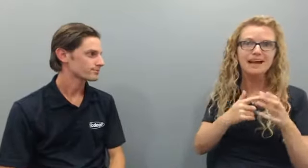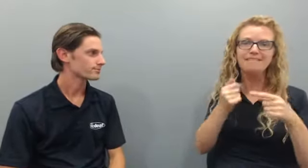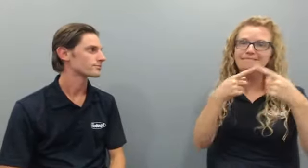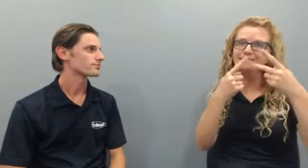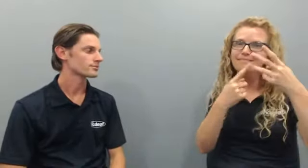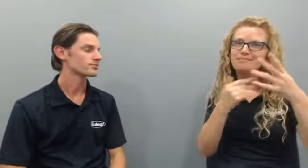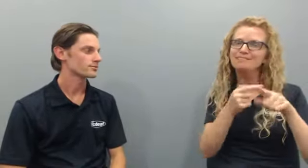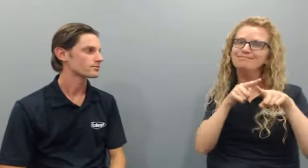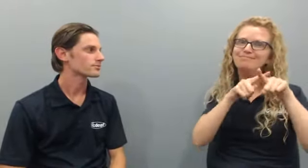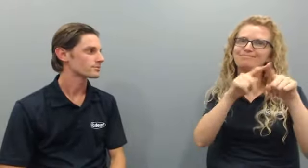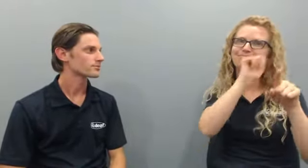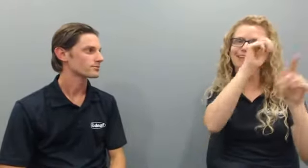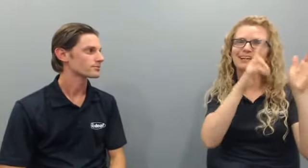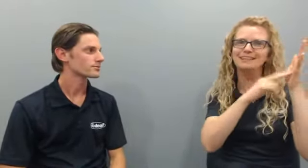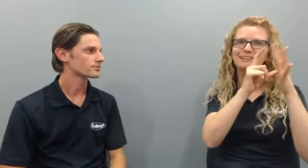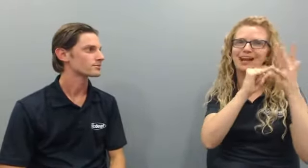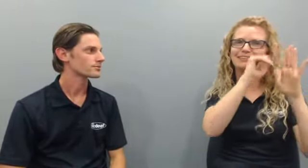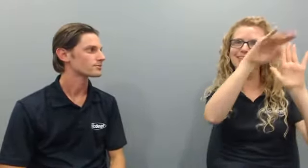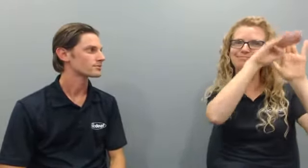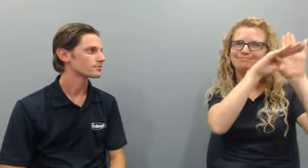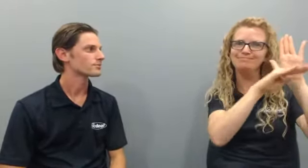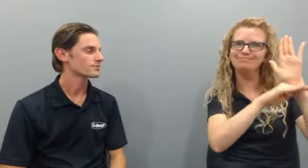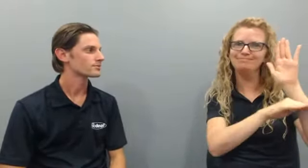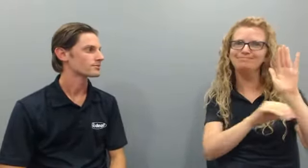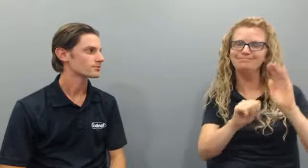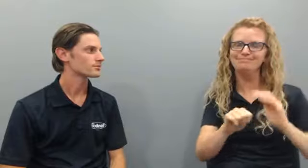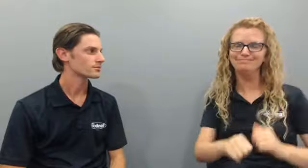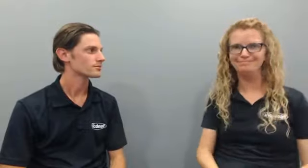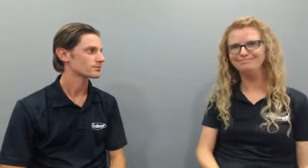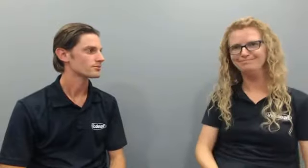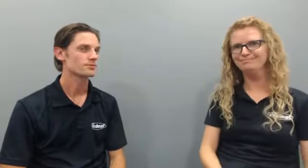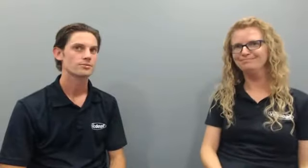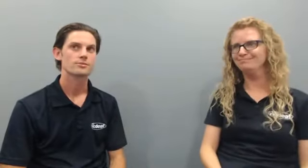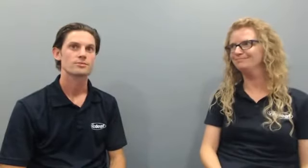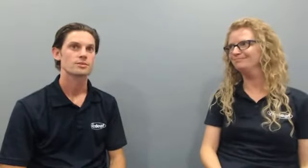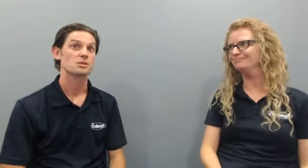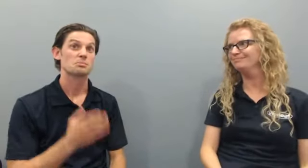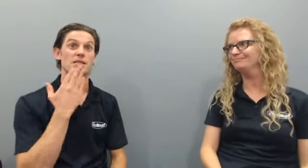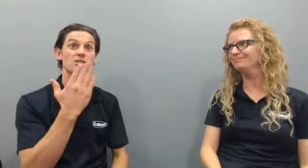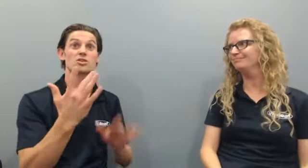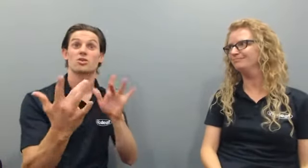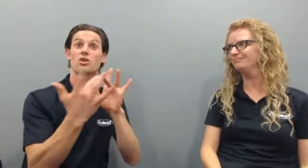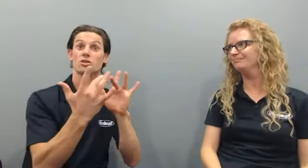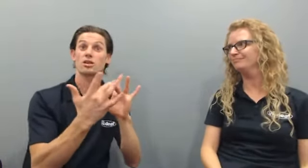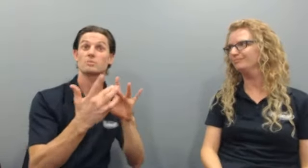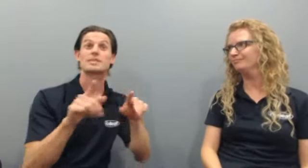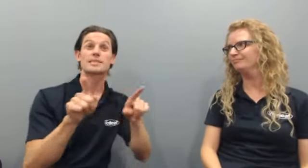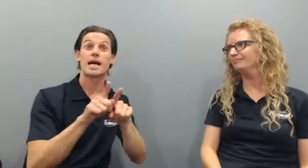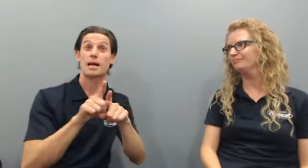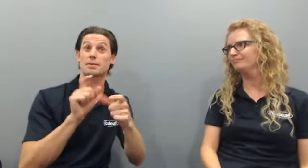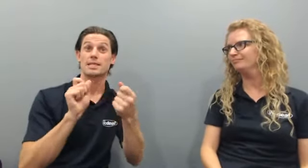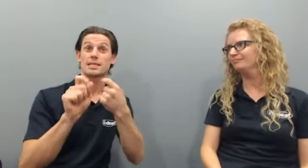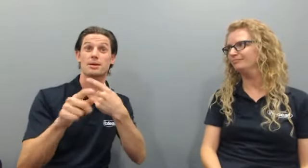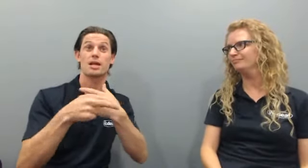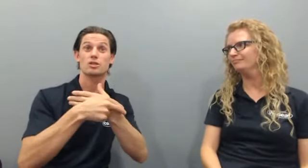Australian citizen. There are a number of conditions that will determine whether or not you are eligible. But please do contact us,